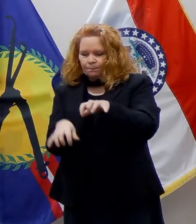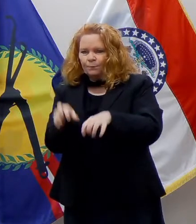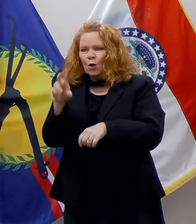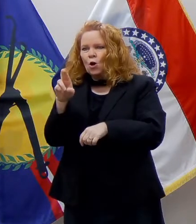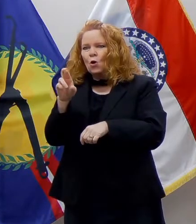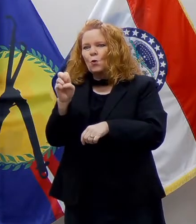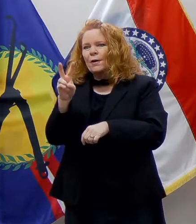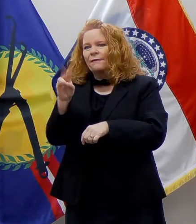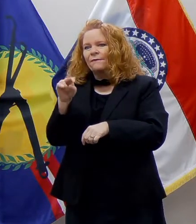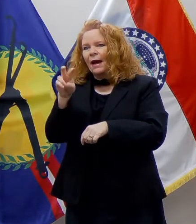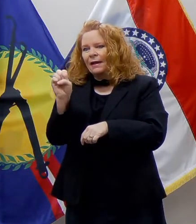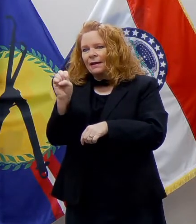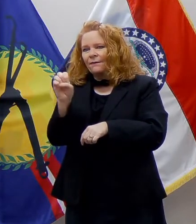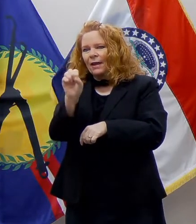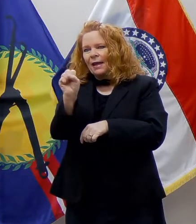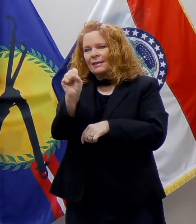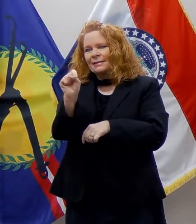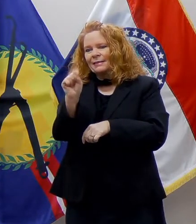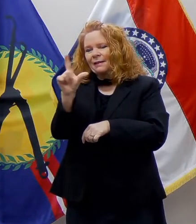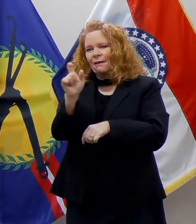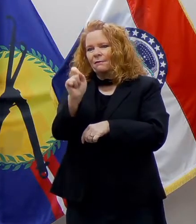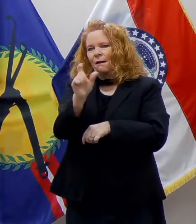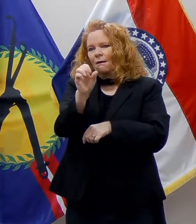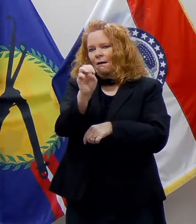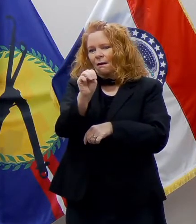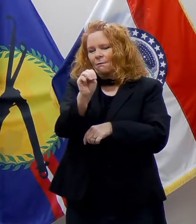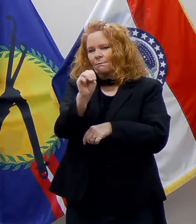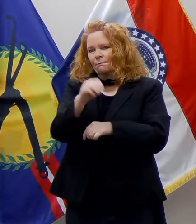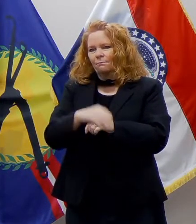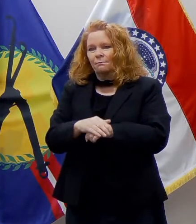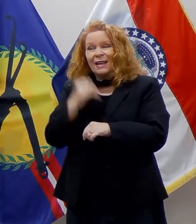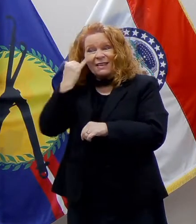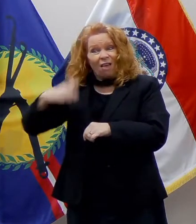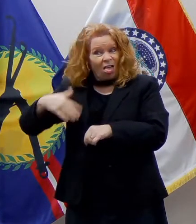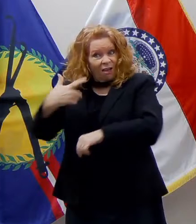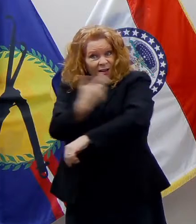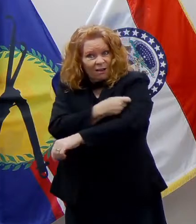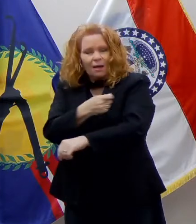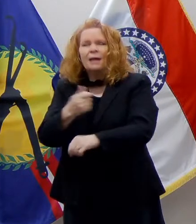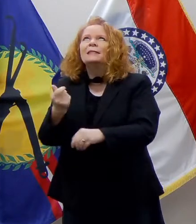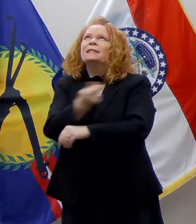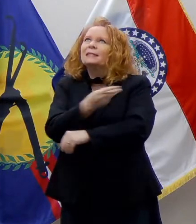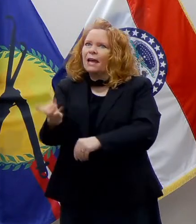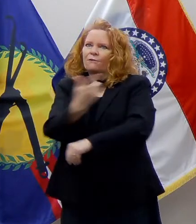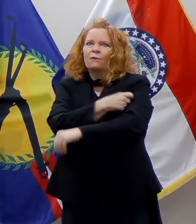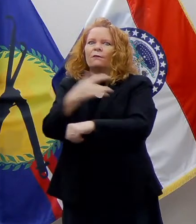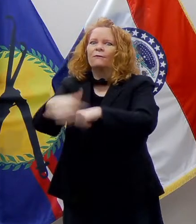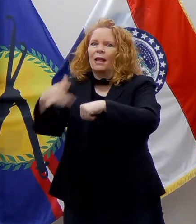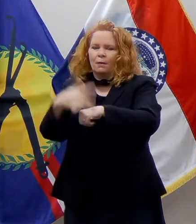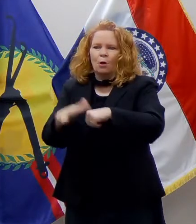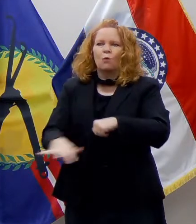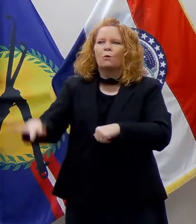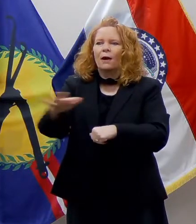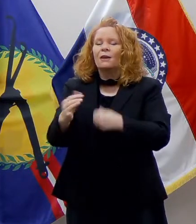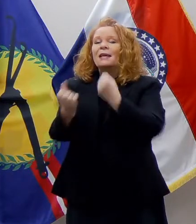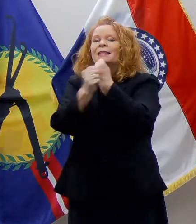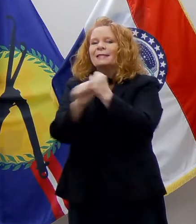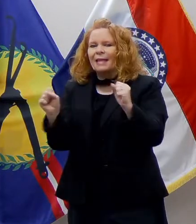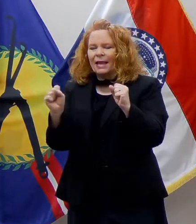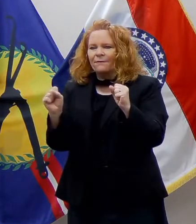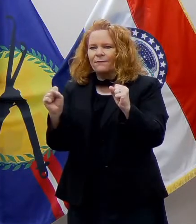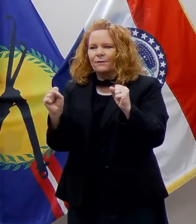revivestl.com. And if you've not been vaccinated, there are several locations throughout the county to receive one. They are safe, free, and